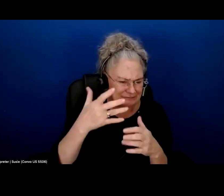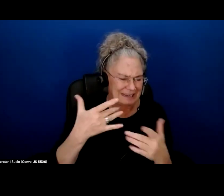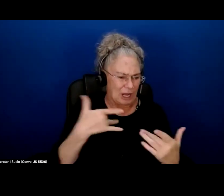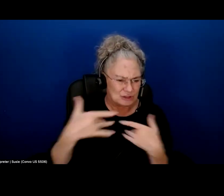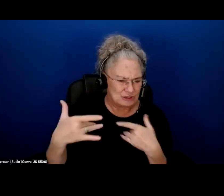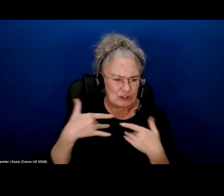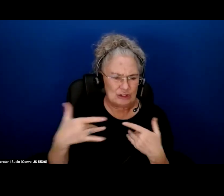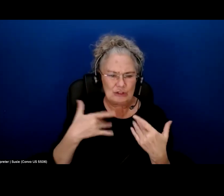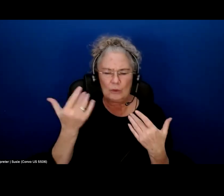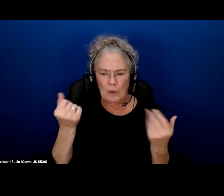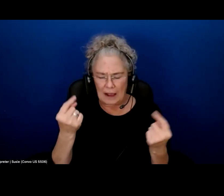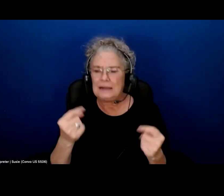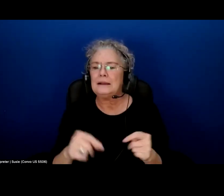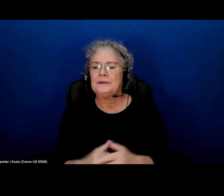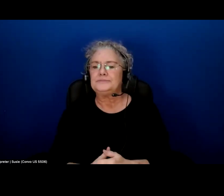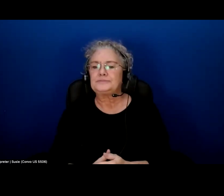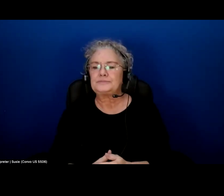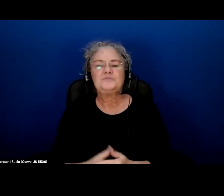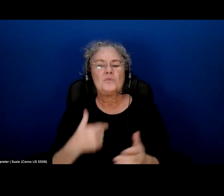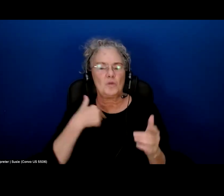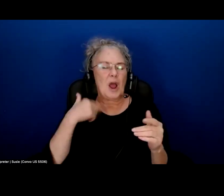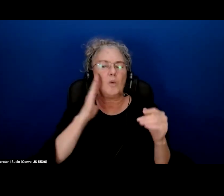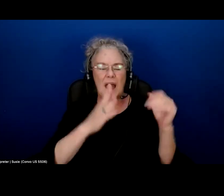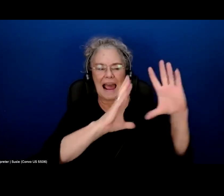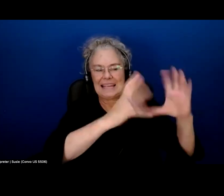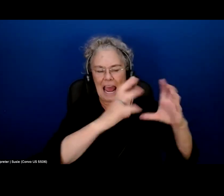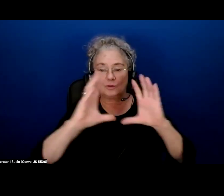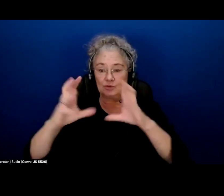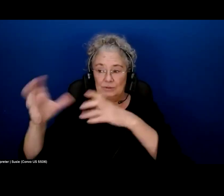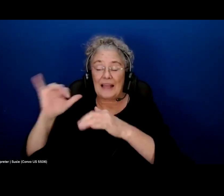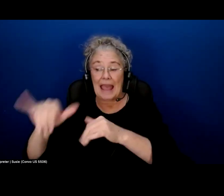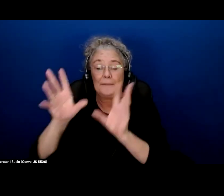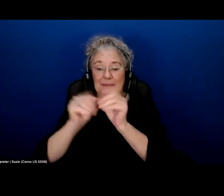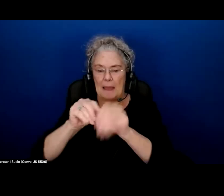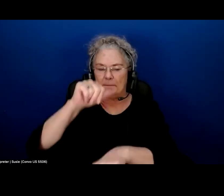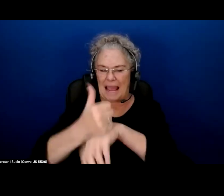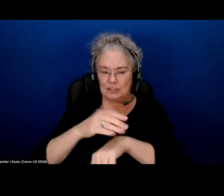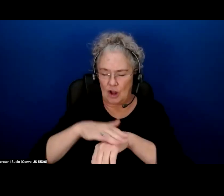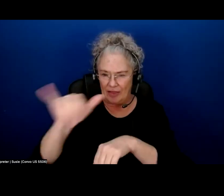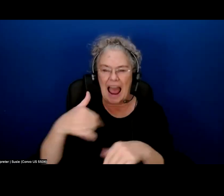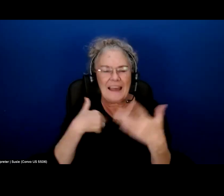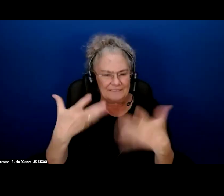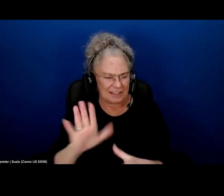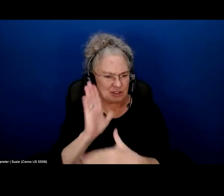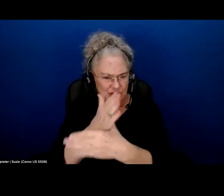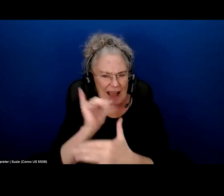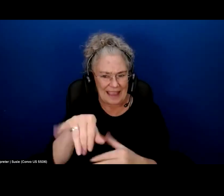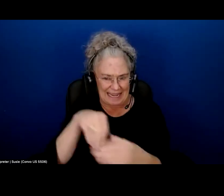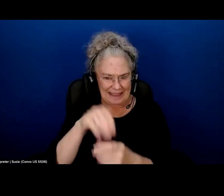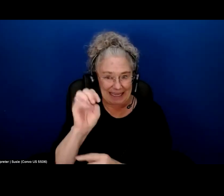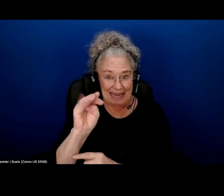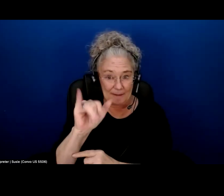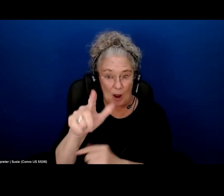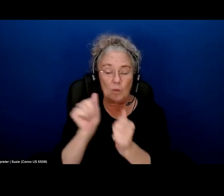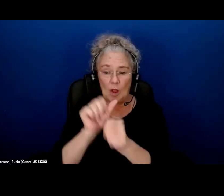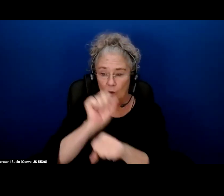concern. And we'll categorize the next few meetings based on that. So I shared that in the email with the work